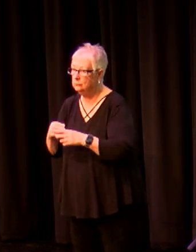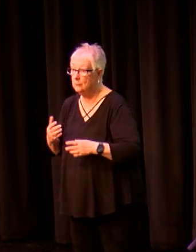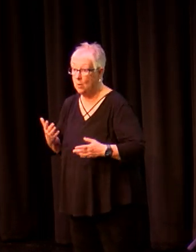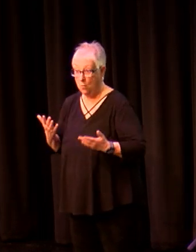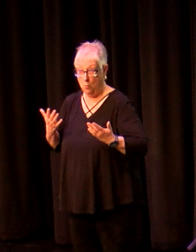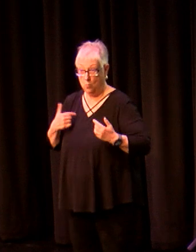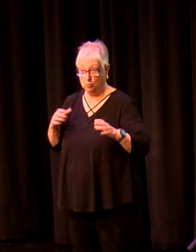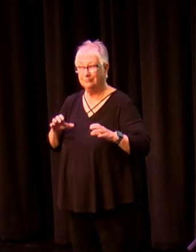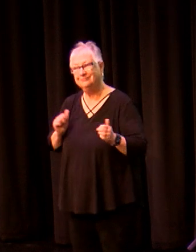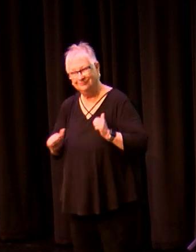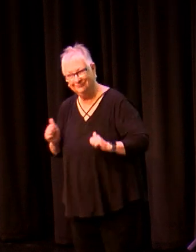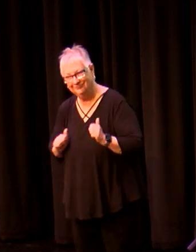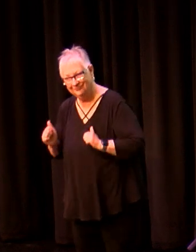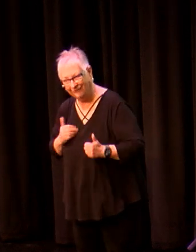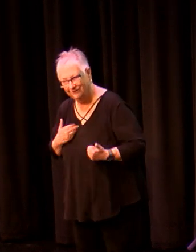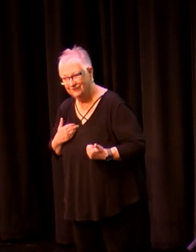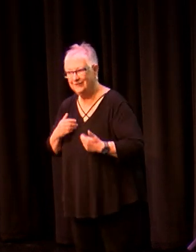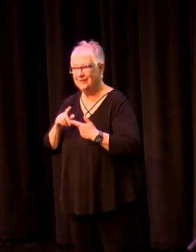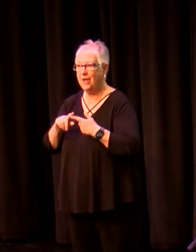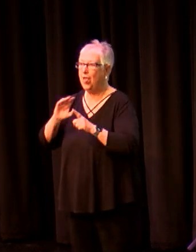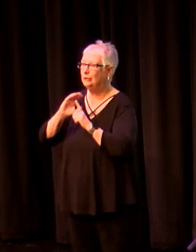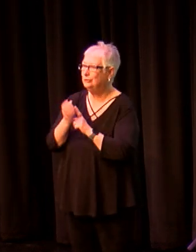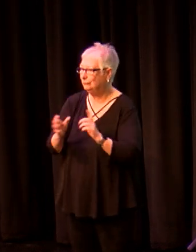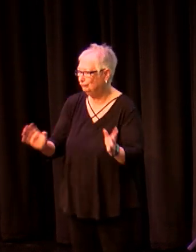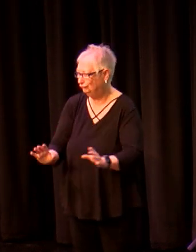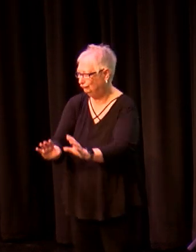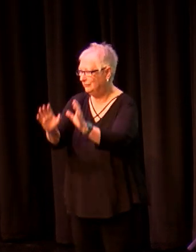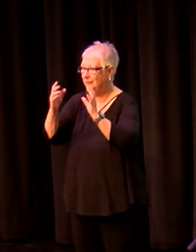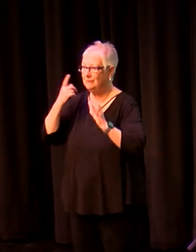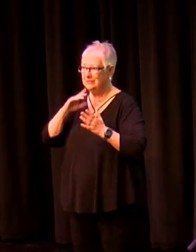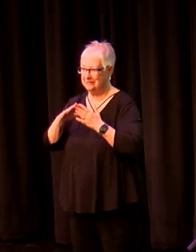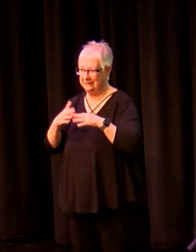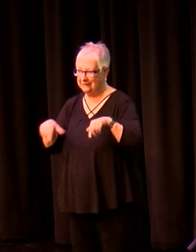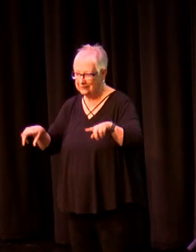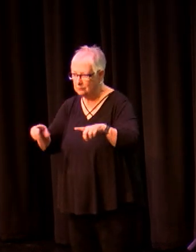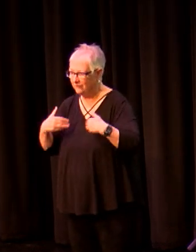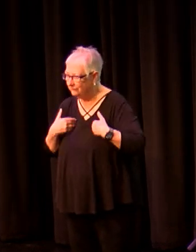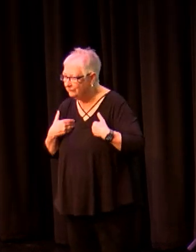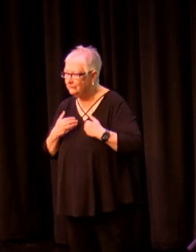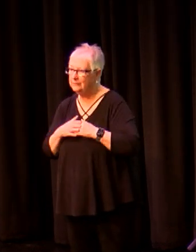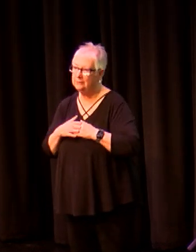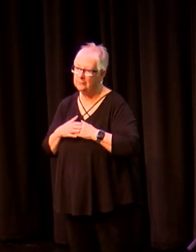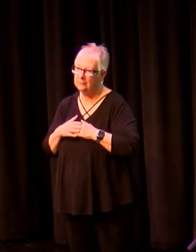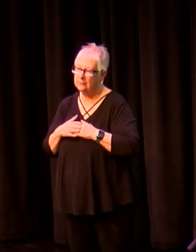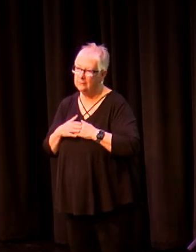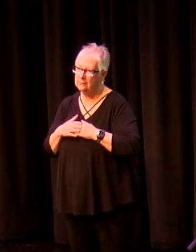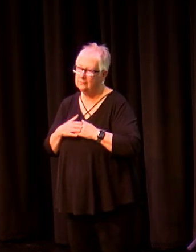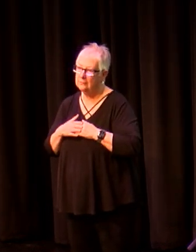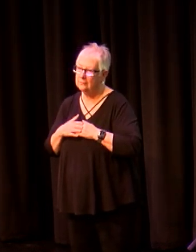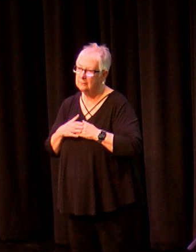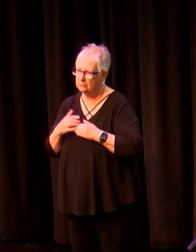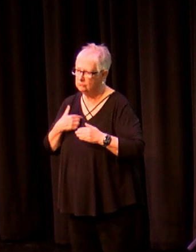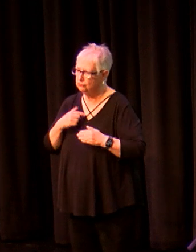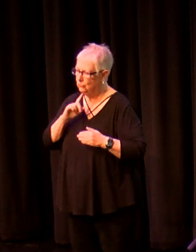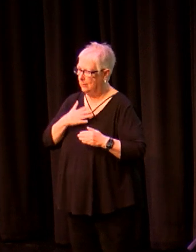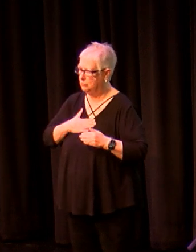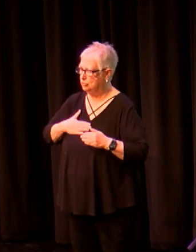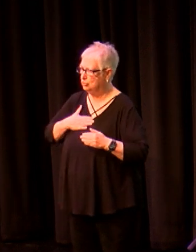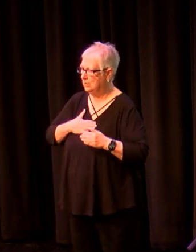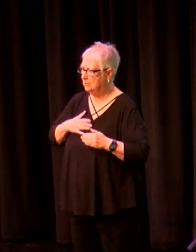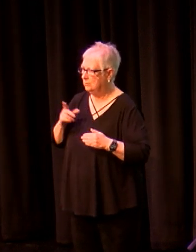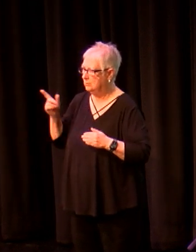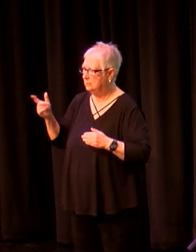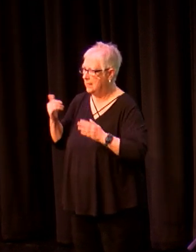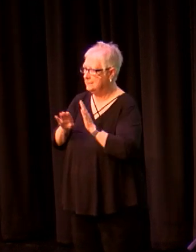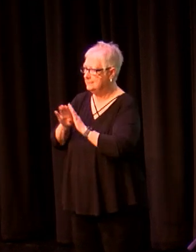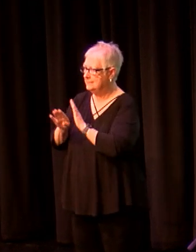and cultural enrichment of the city residents. I very much appreciate the development of the West Side